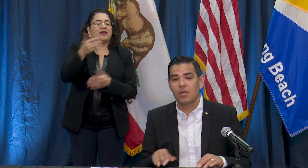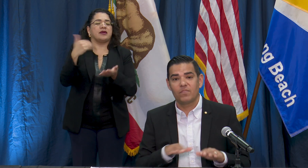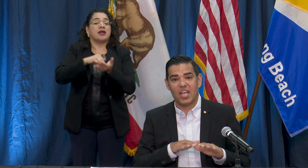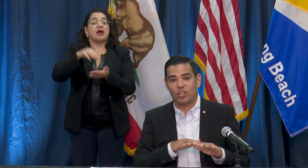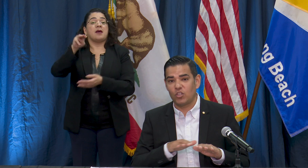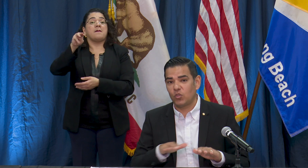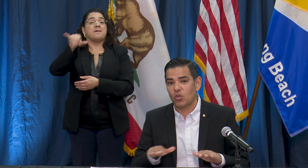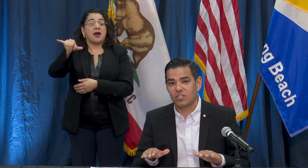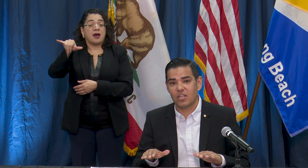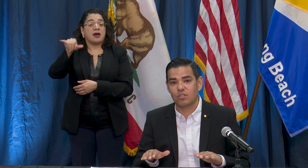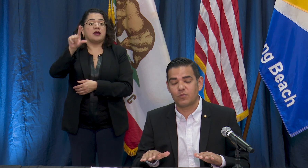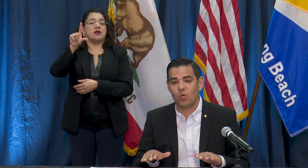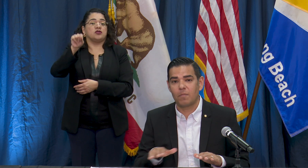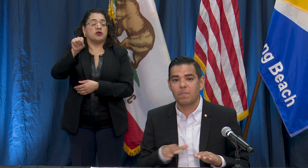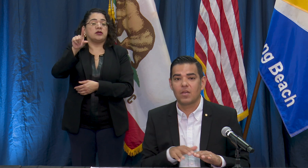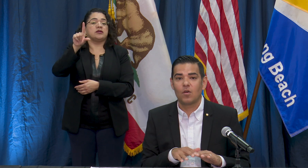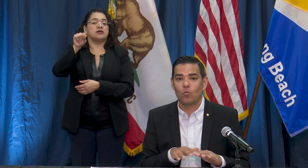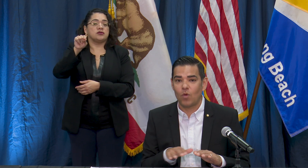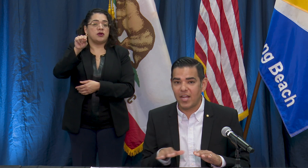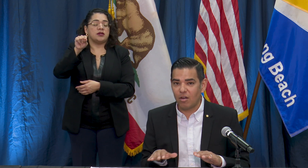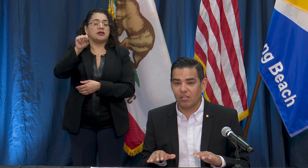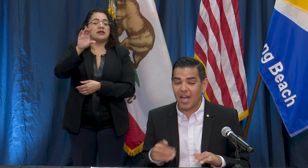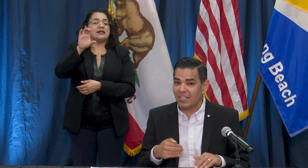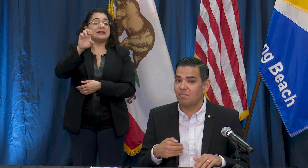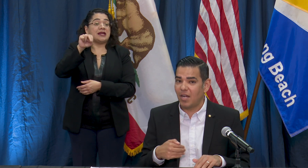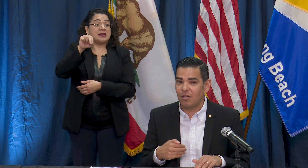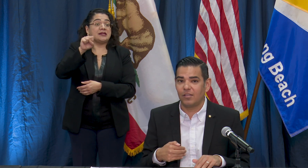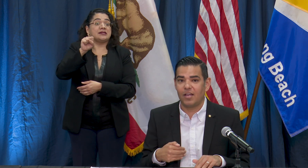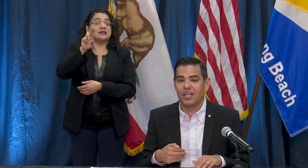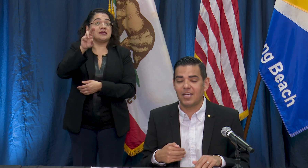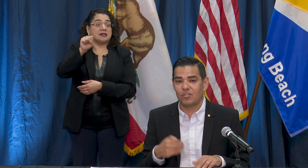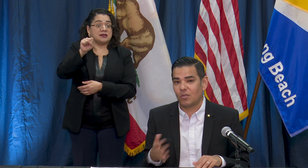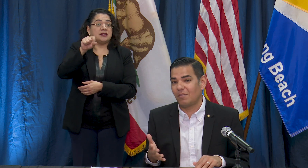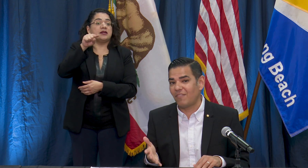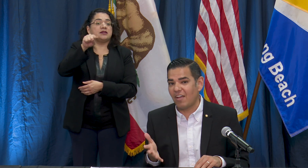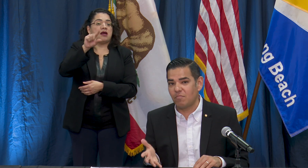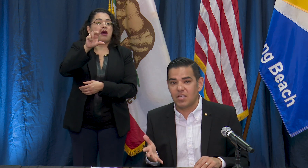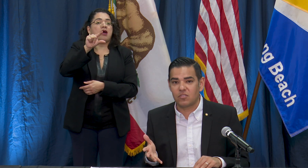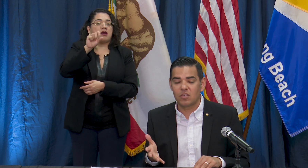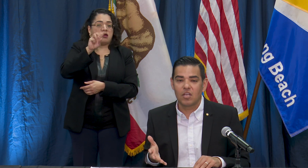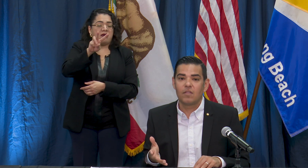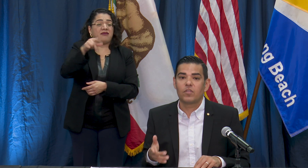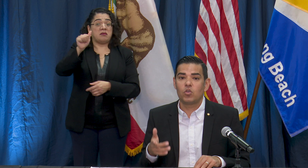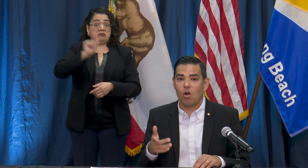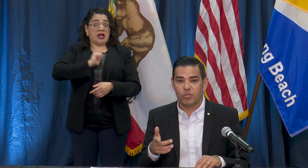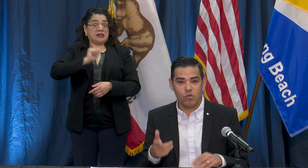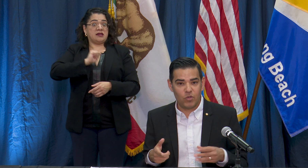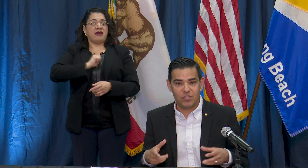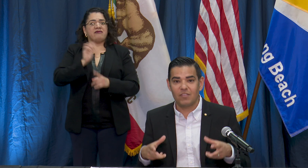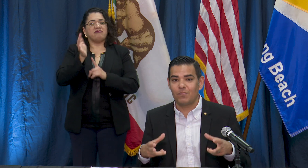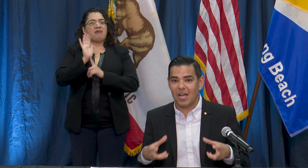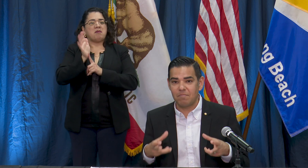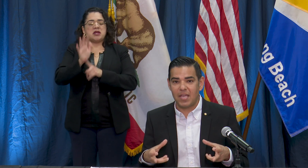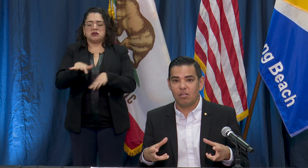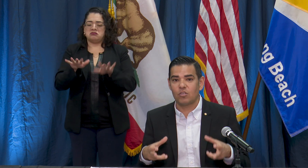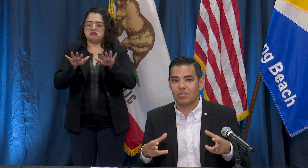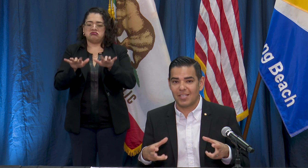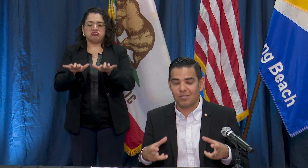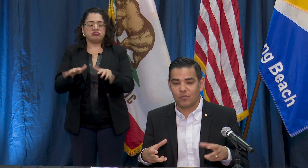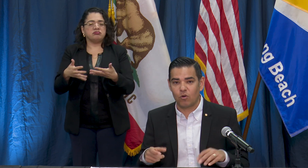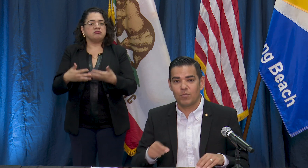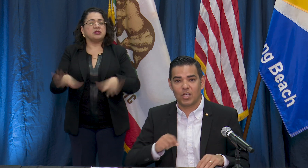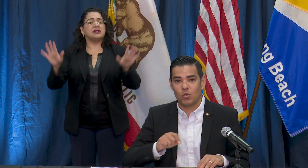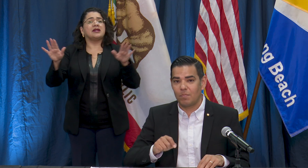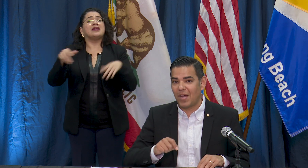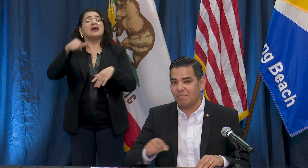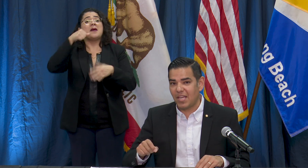my2020census.gov, and you can do your census form right online. I did mine online, and it took me 5 minutes. You also have received by mail your